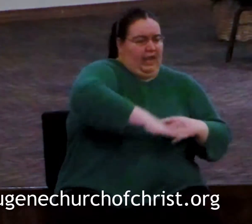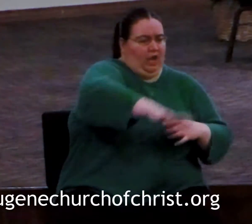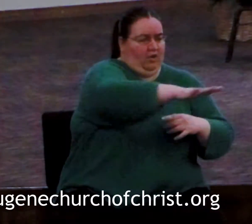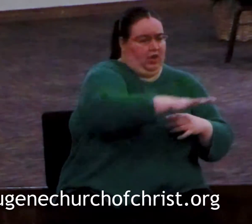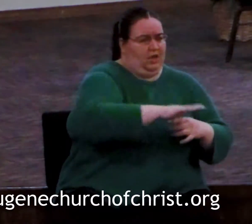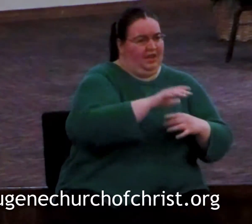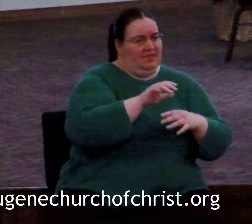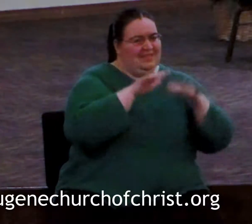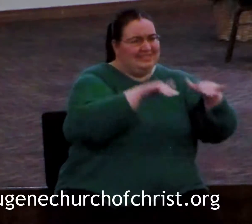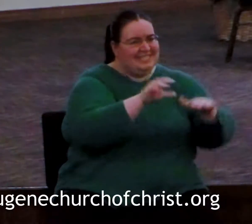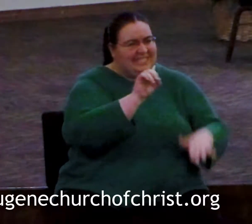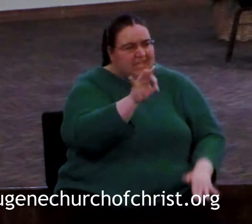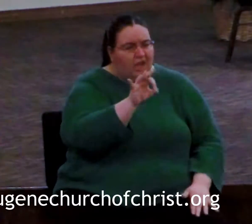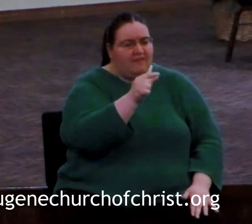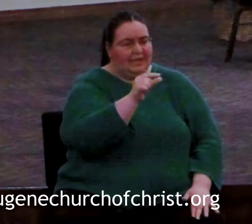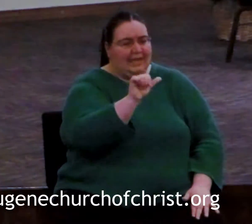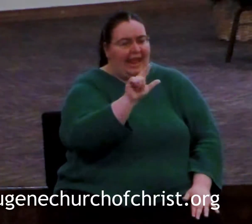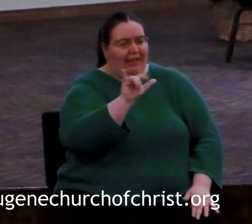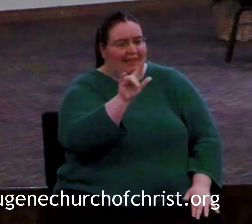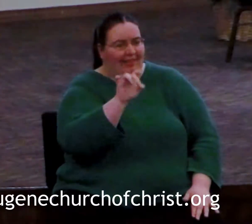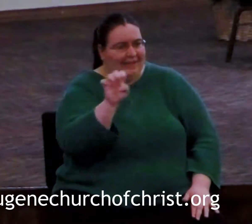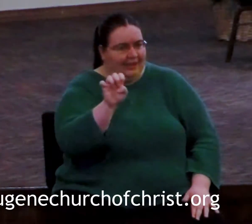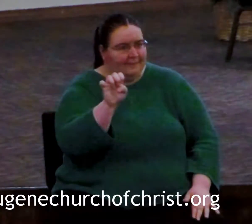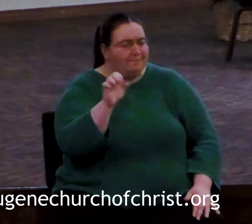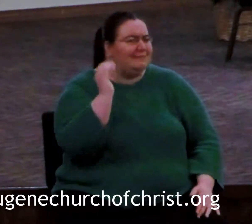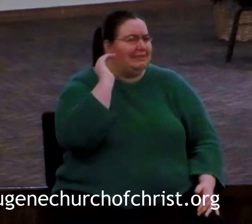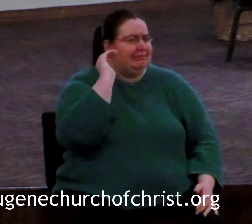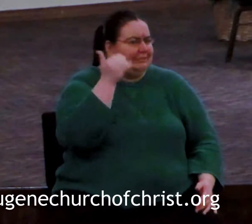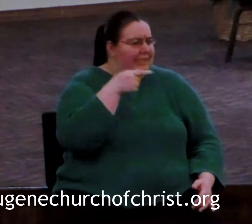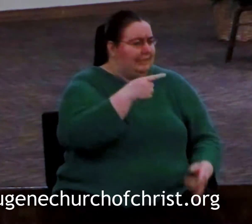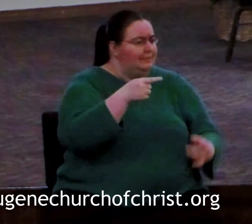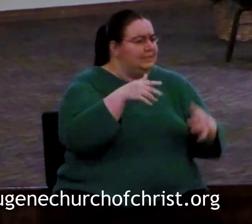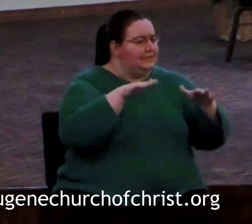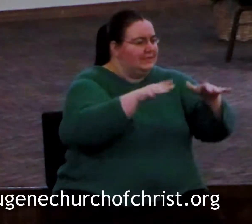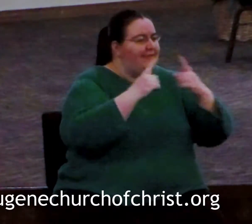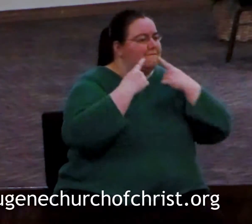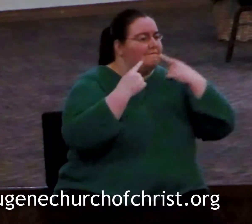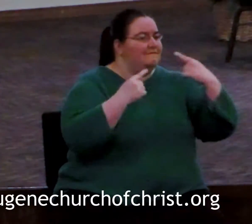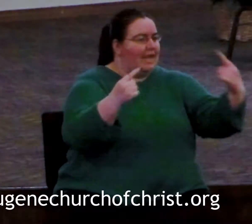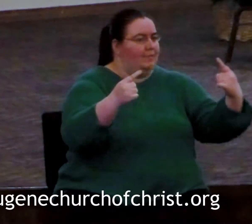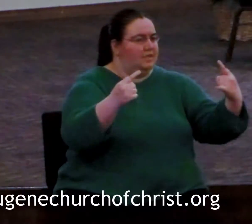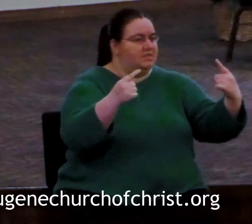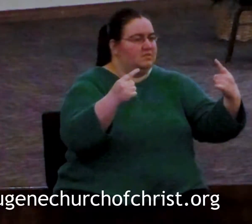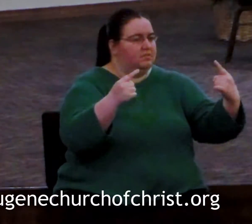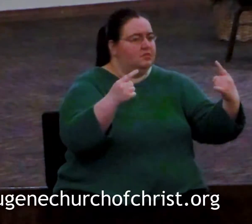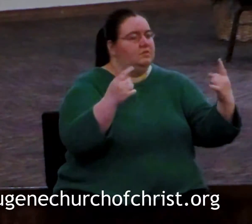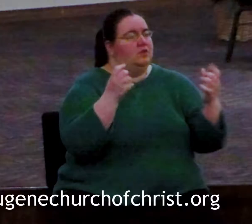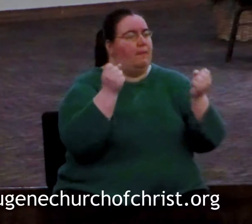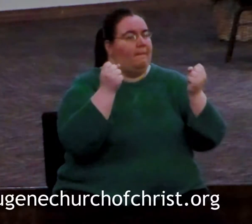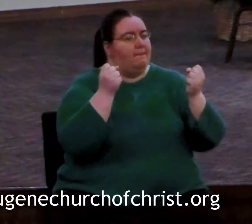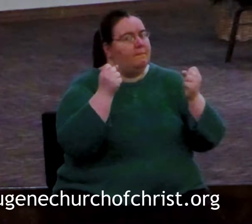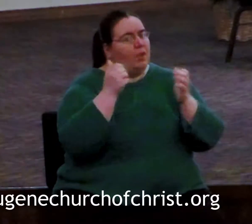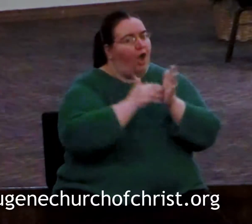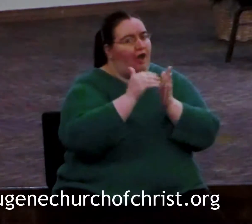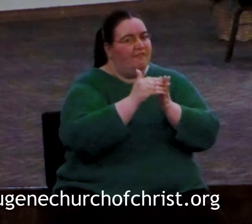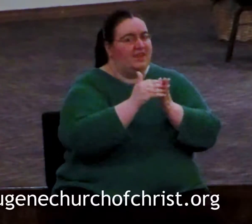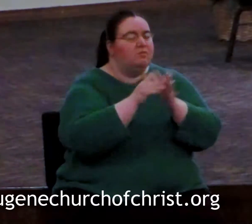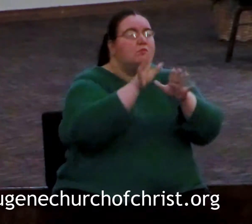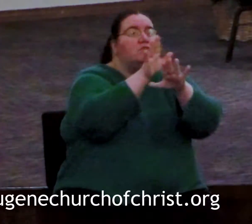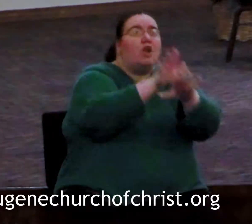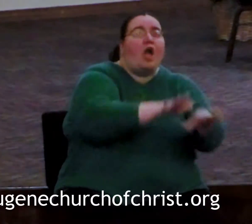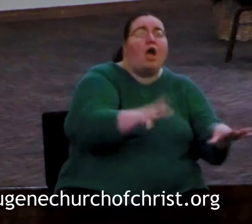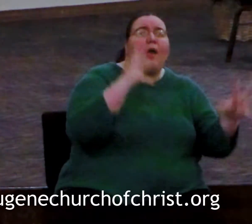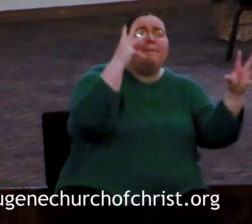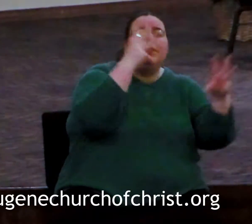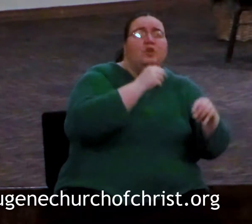I've read. And apparently this sea is known for having a storm that will come out of nowhere. Something about the geographic location of it, something about